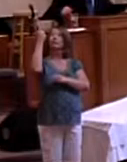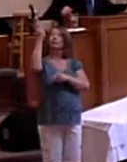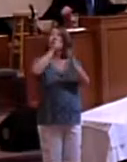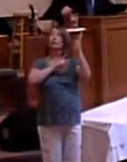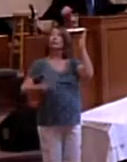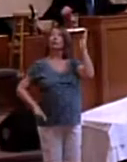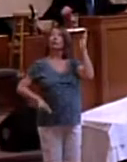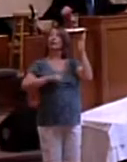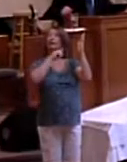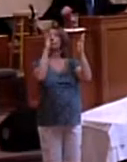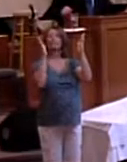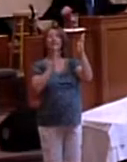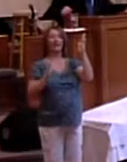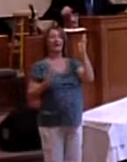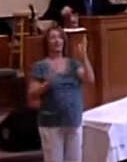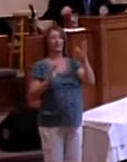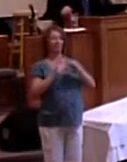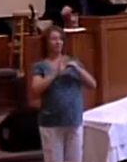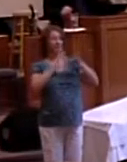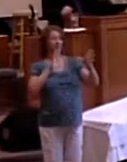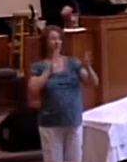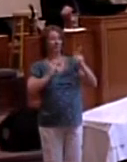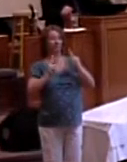never forsaken those who seek you.